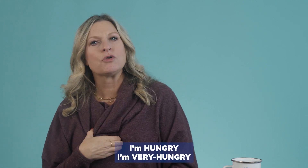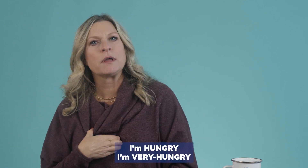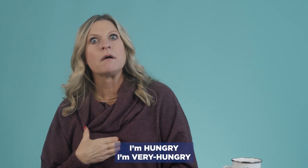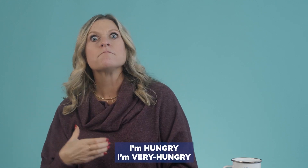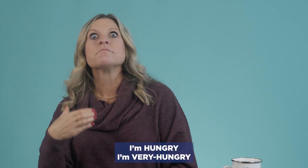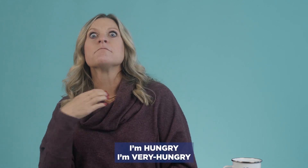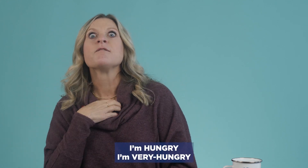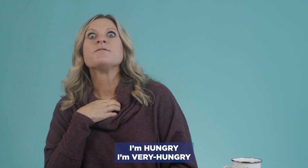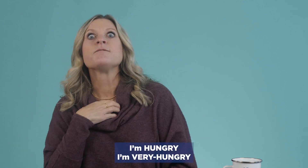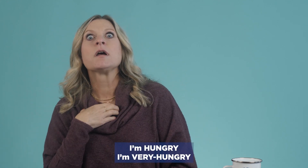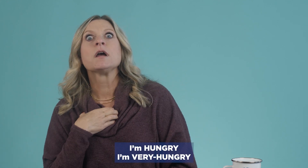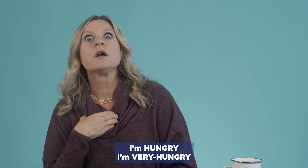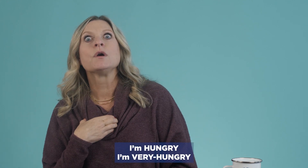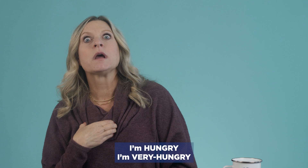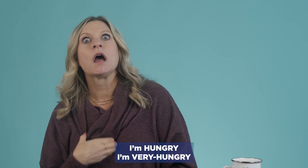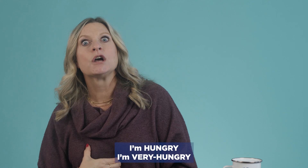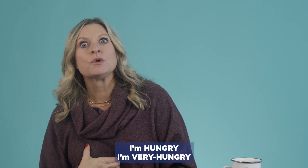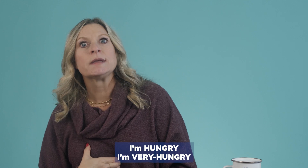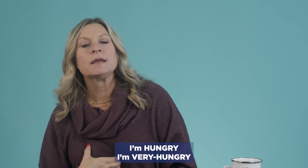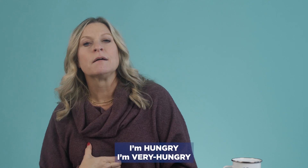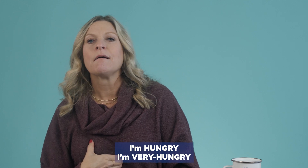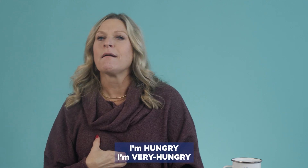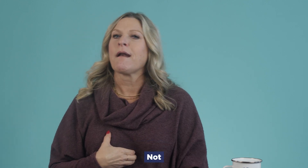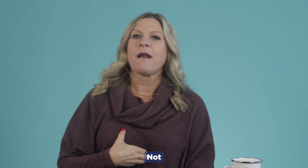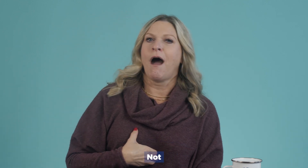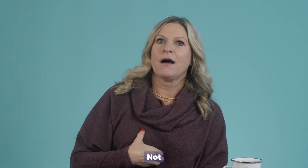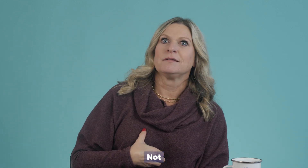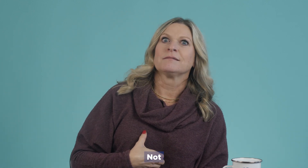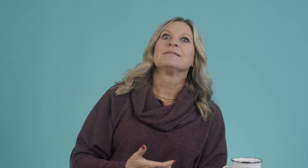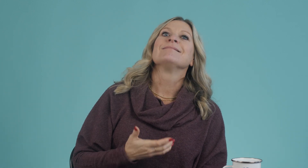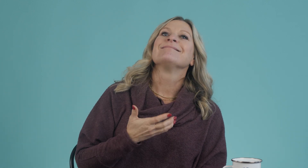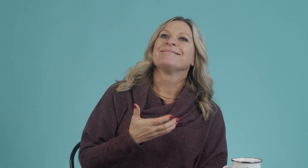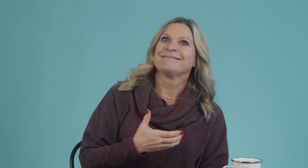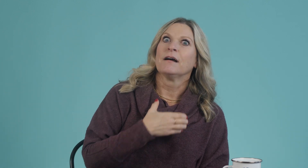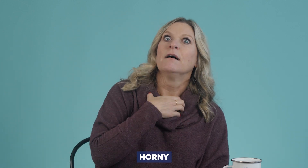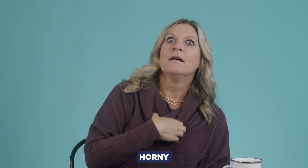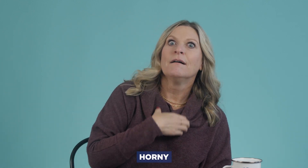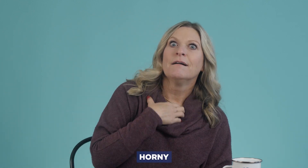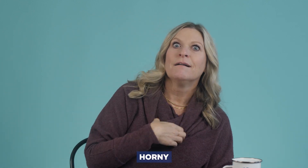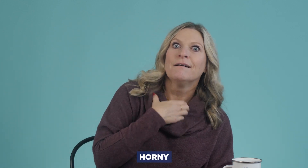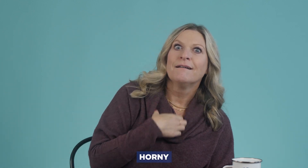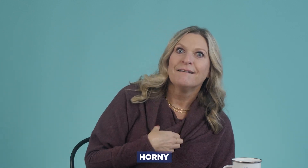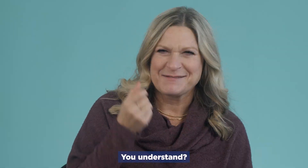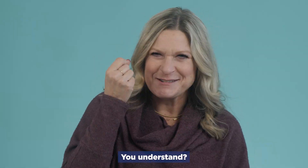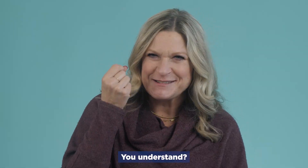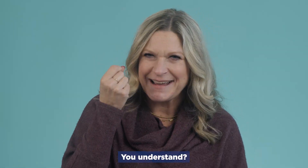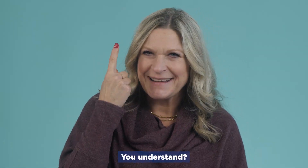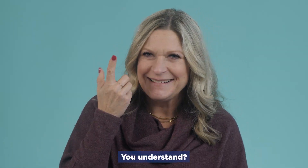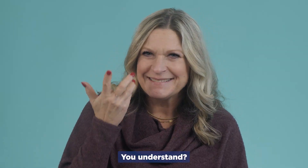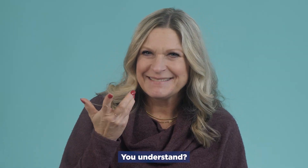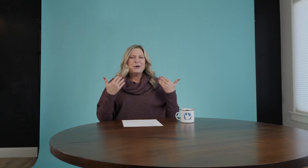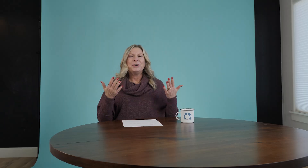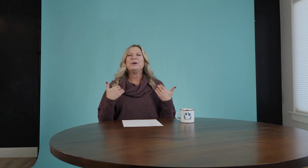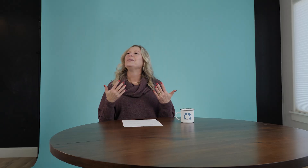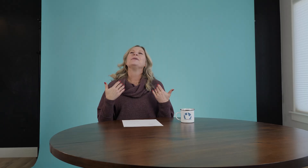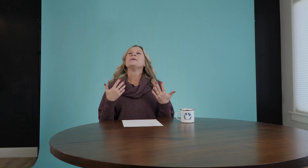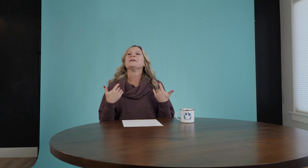hungry, very hungry, not. Do you understand?